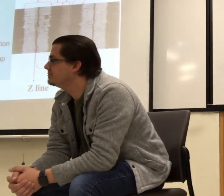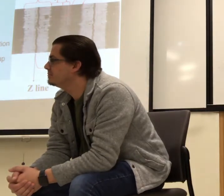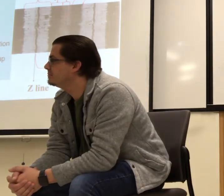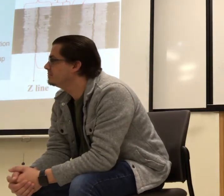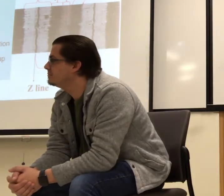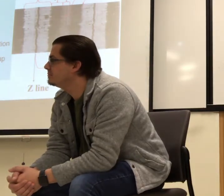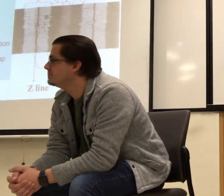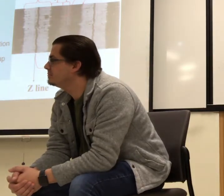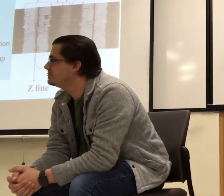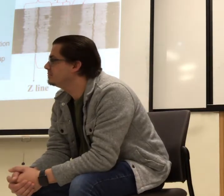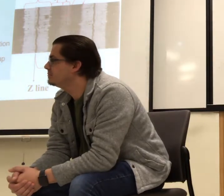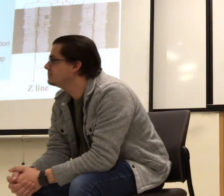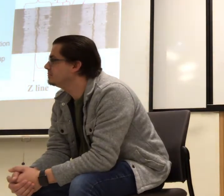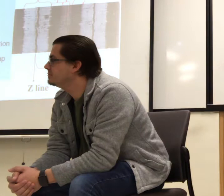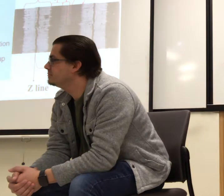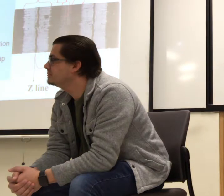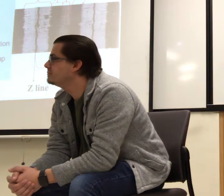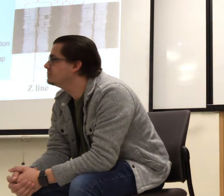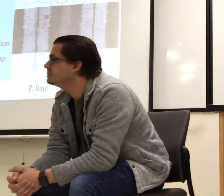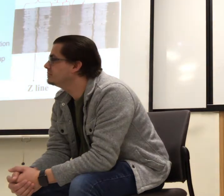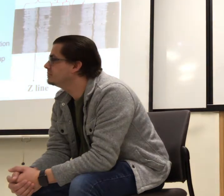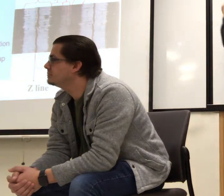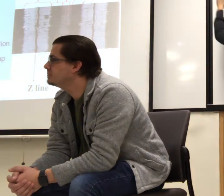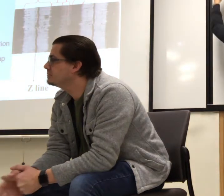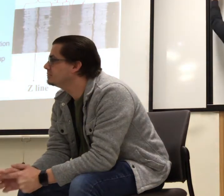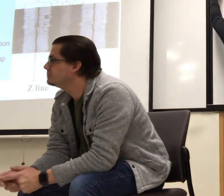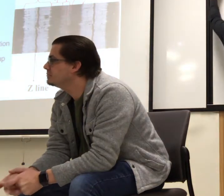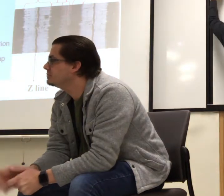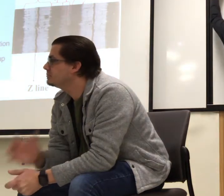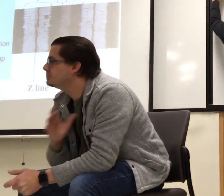So on your half sheet, number it 1 to 7.